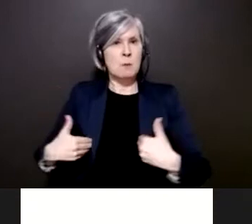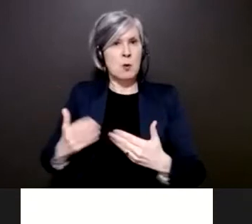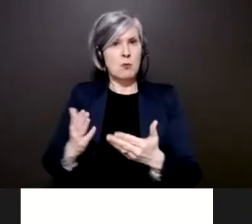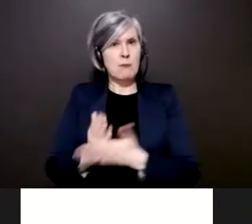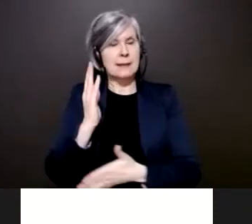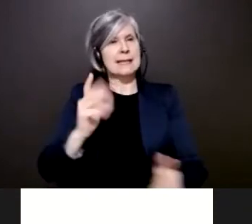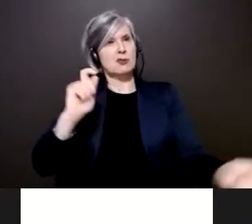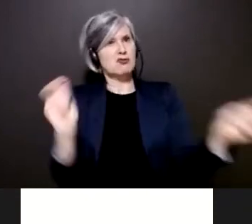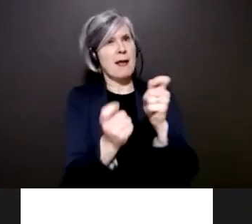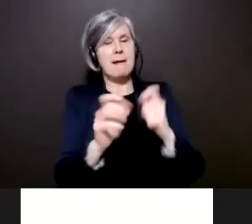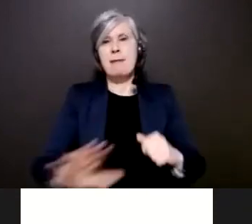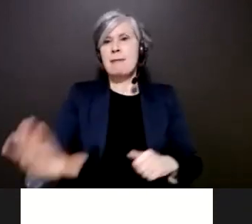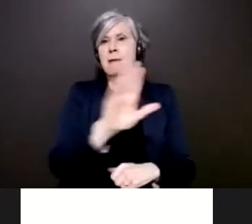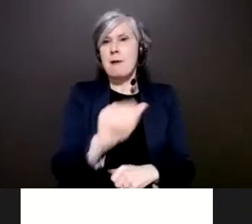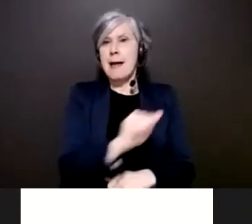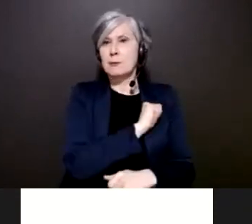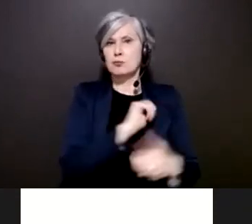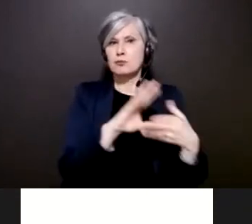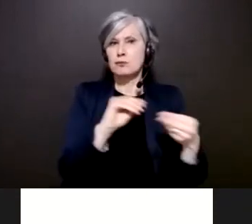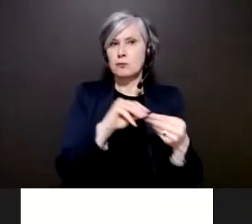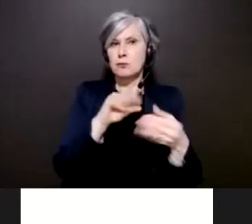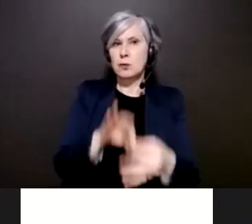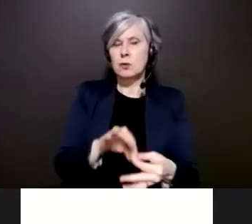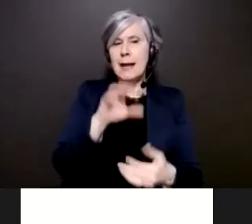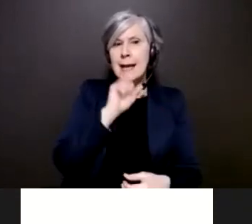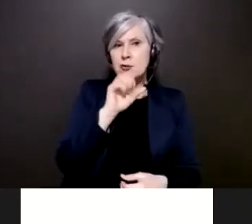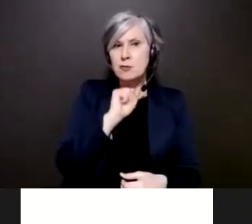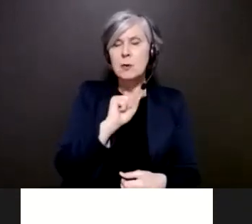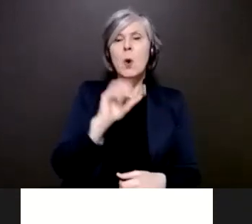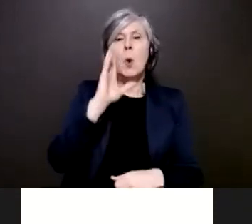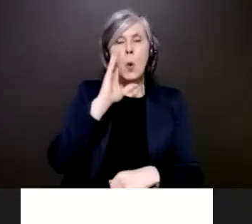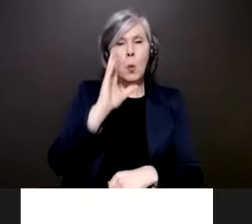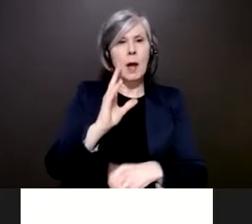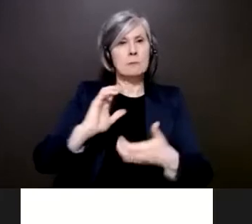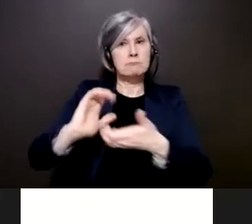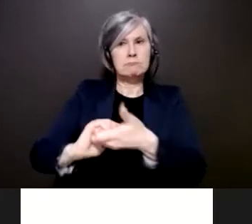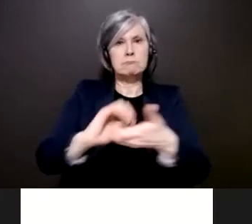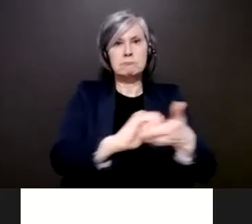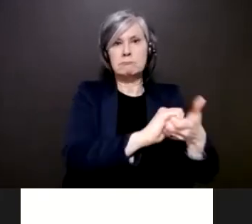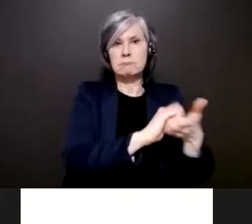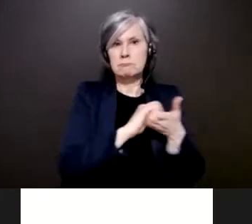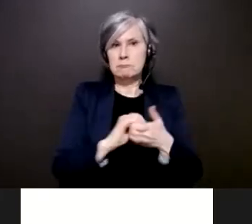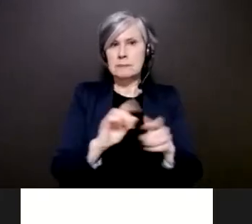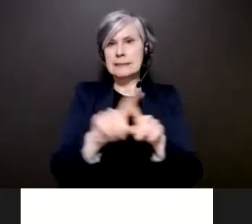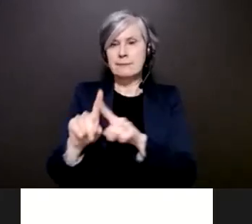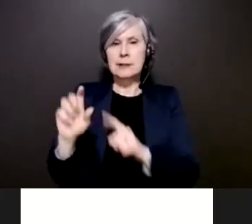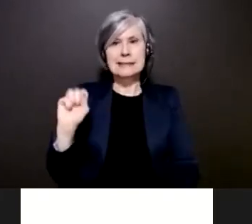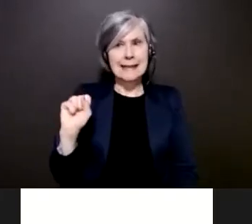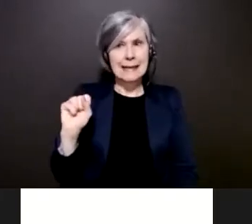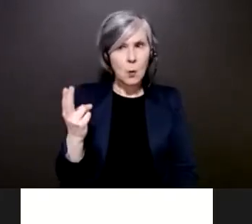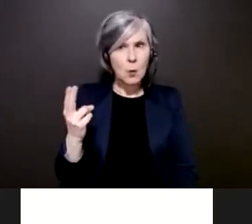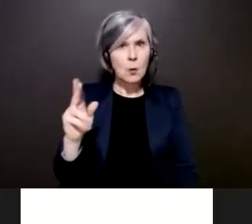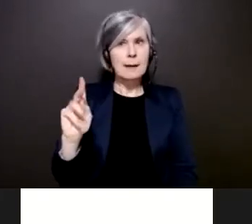This project will be conducted in collaboration with key partners and stakeholders using the 3 targeted